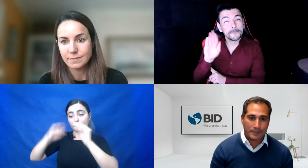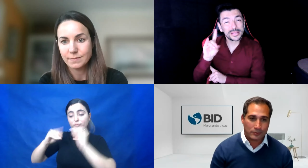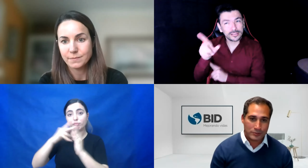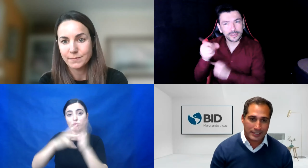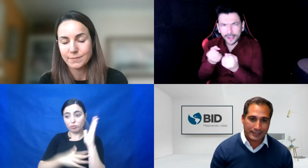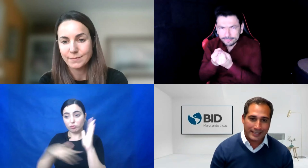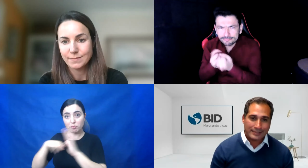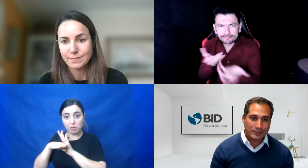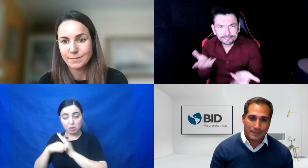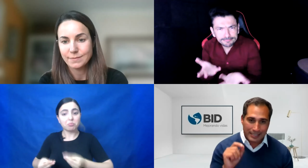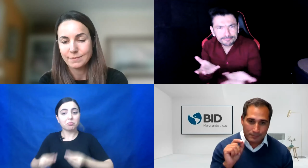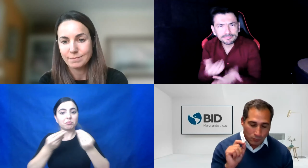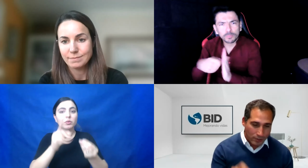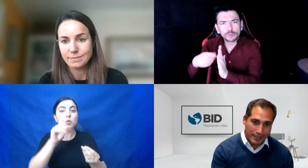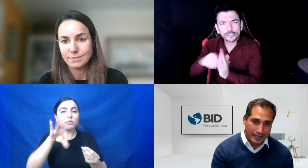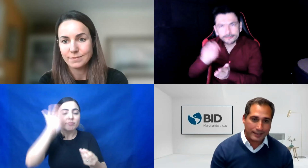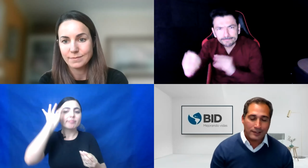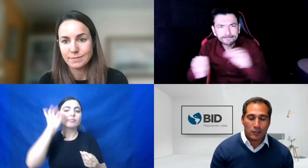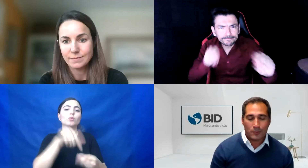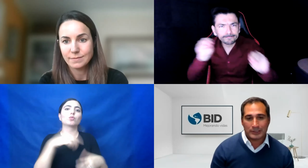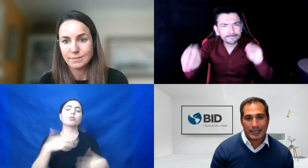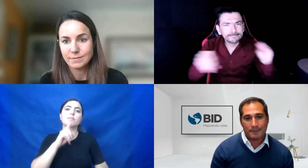project. So